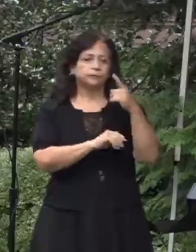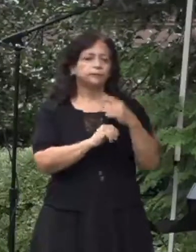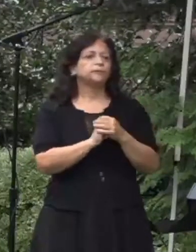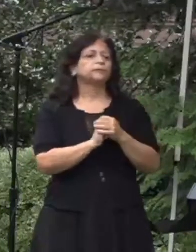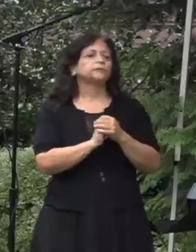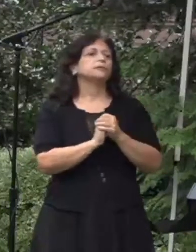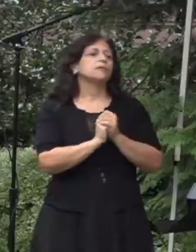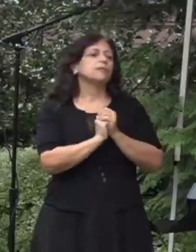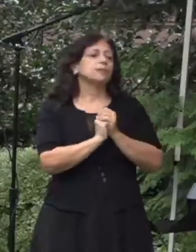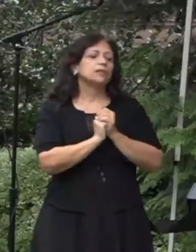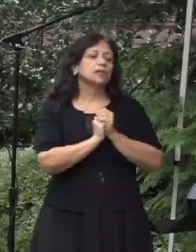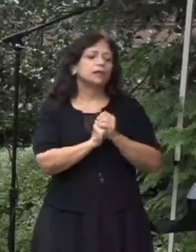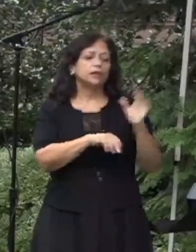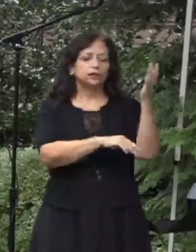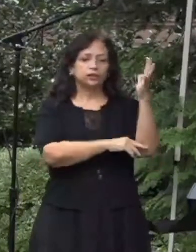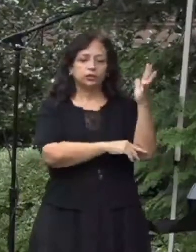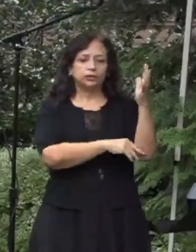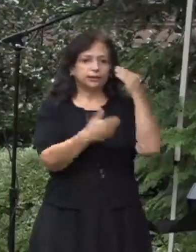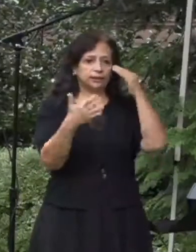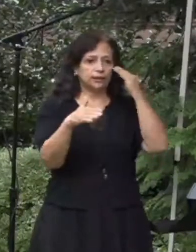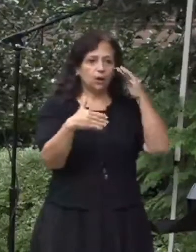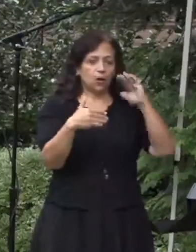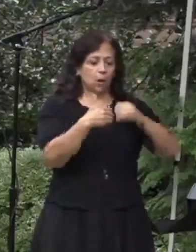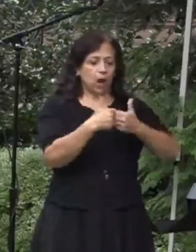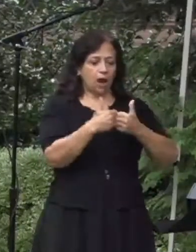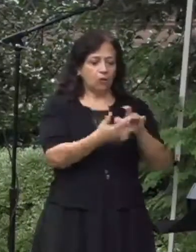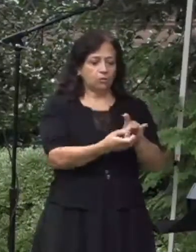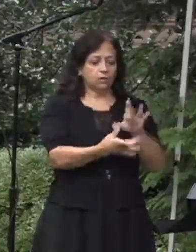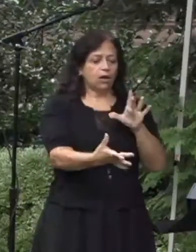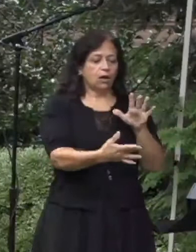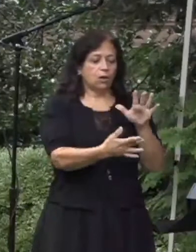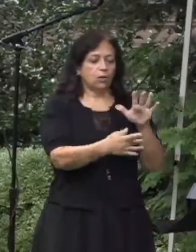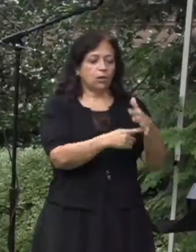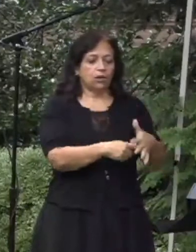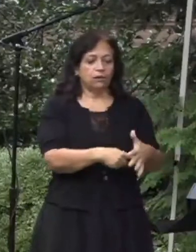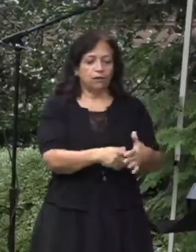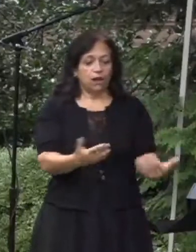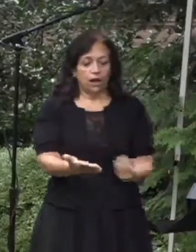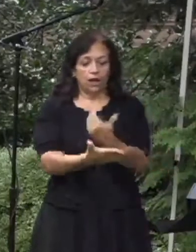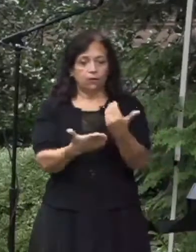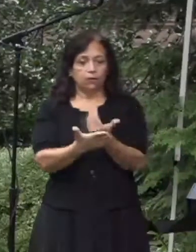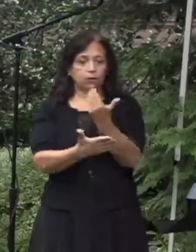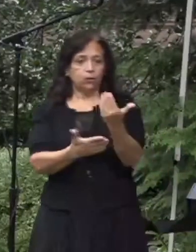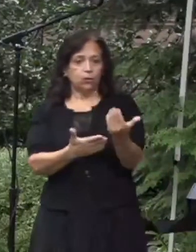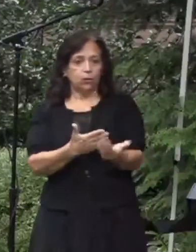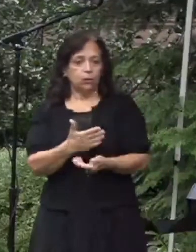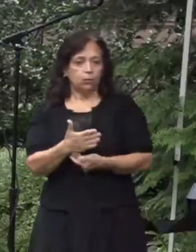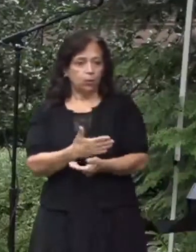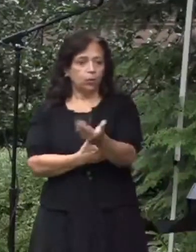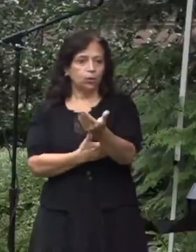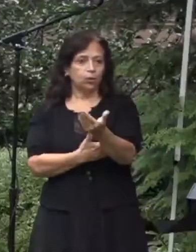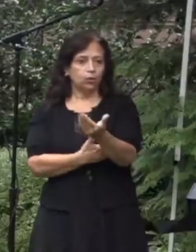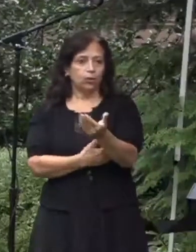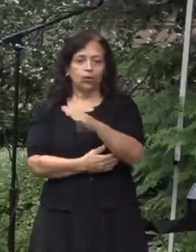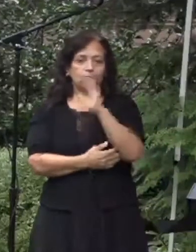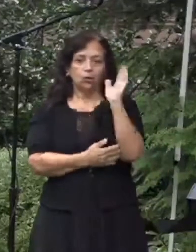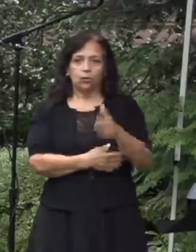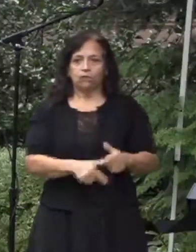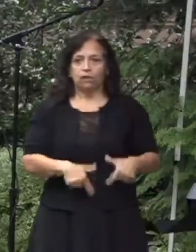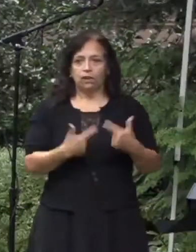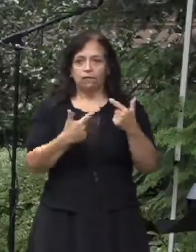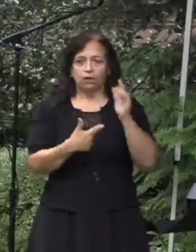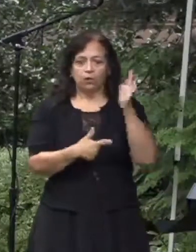A tree that doesn't know how to shed and then be reborn will never make it and